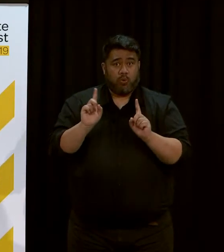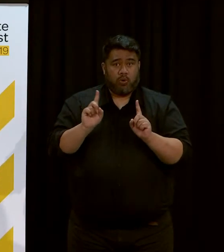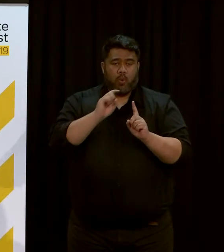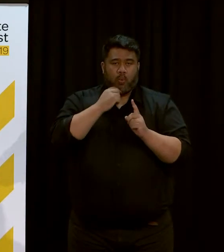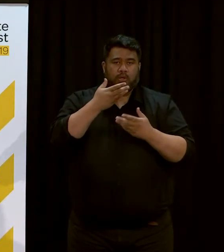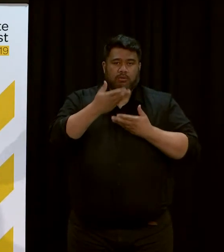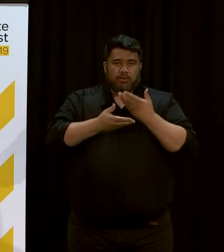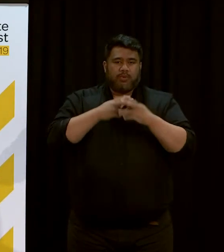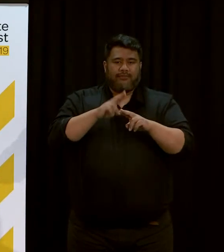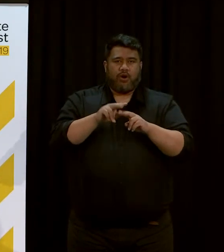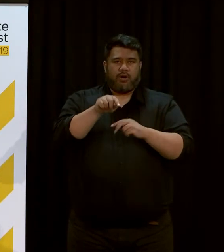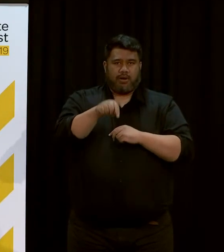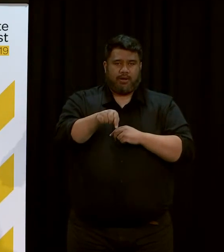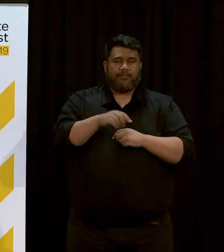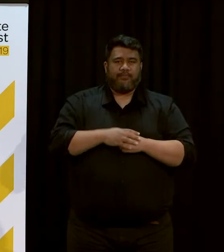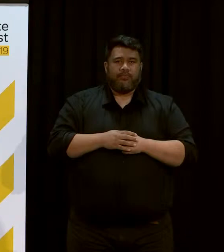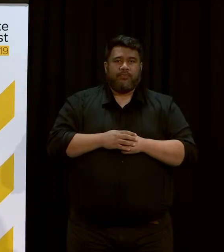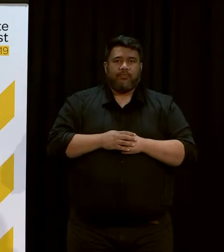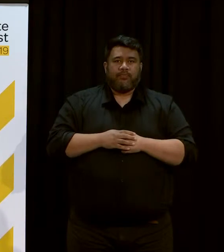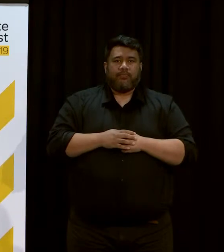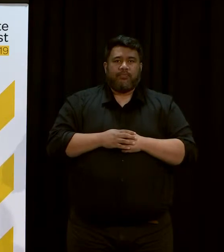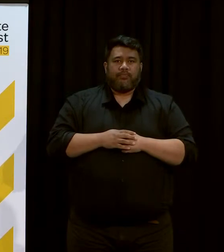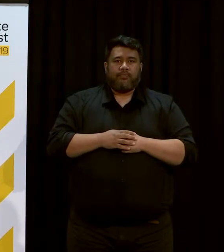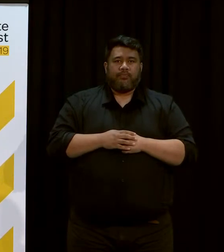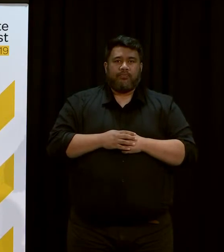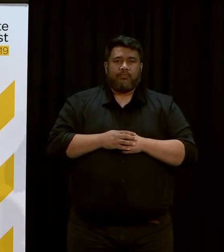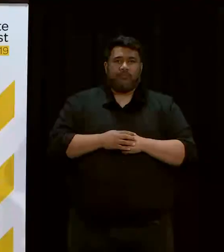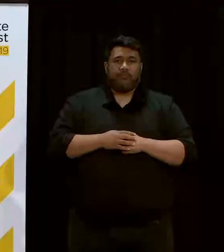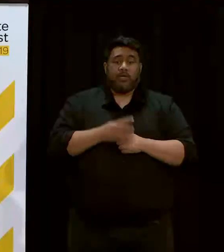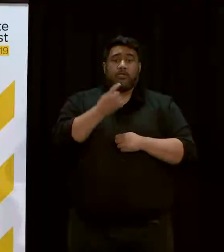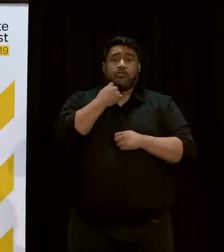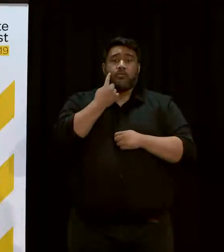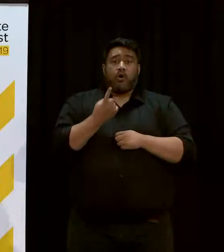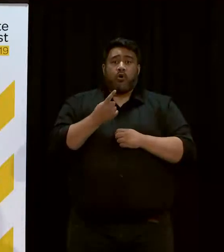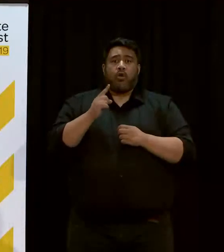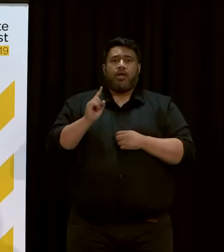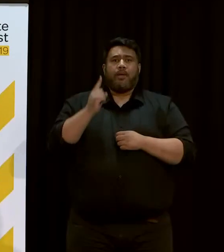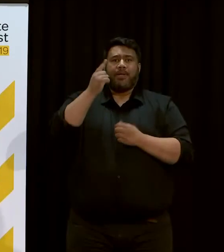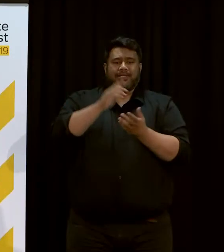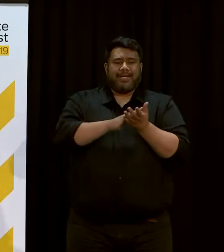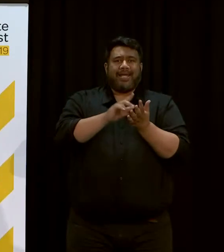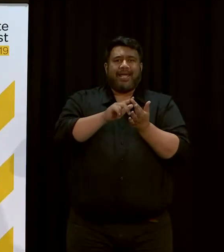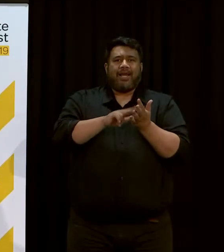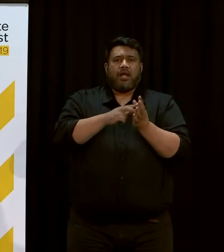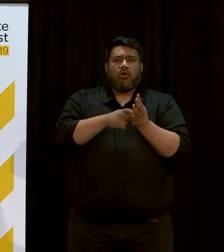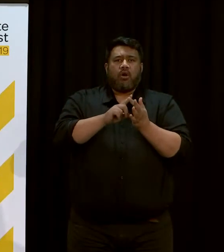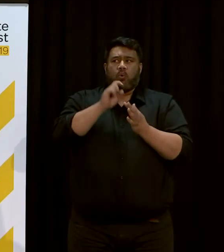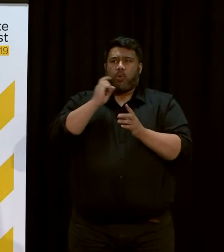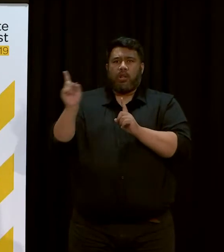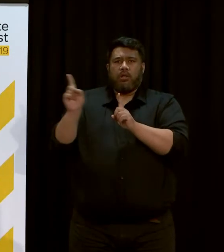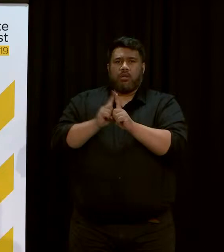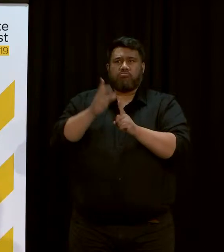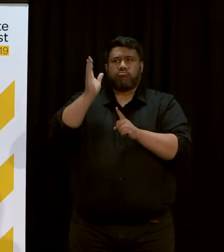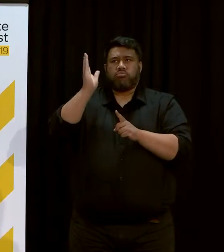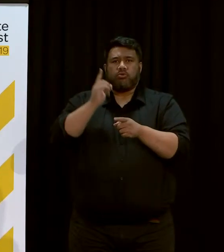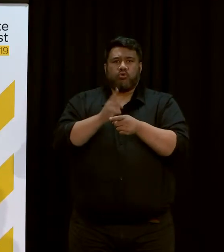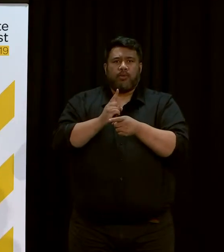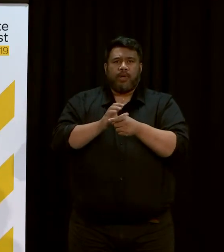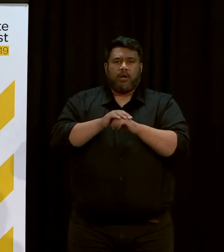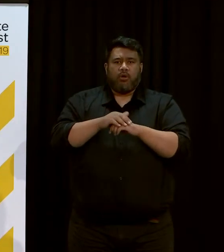On Tuesday, I'll be joined by Minister Henare to talk about the work we're doing to lift vaccination rates in our Māori communities. This work